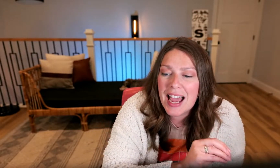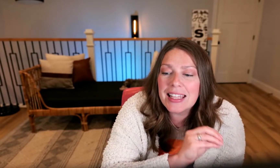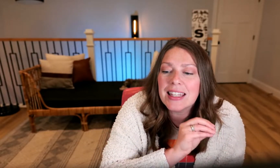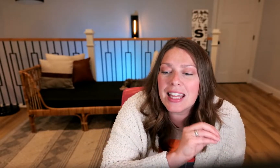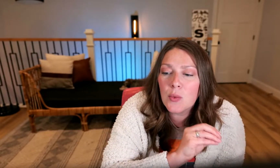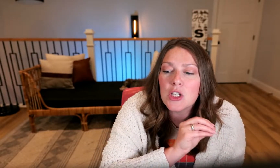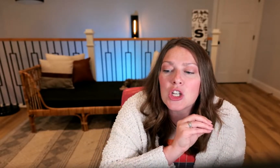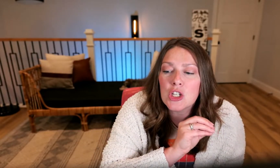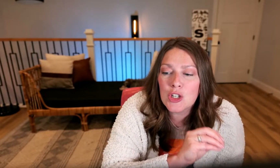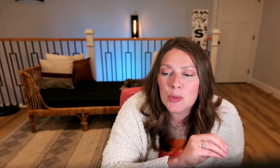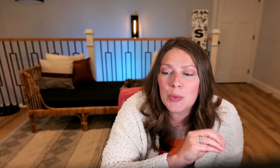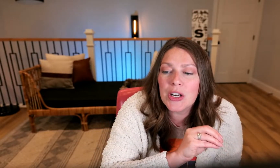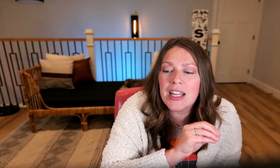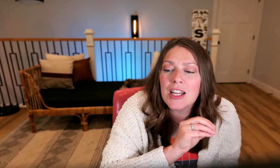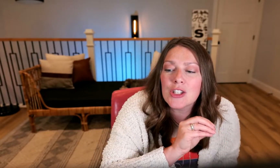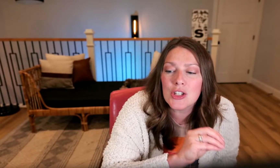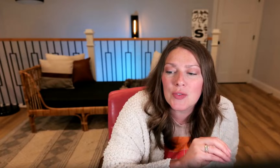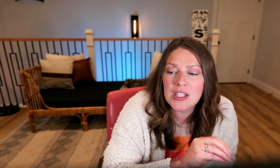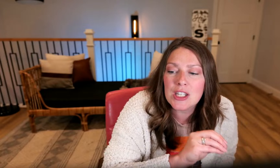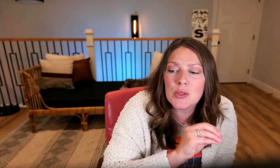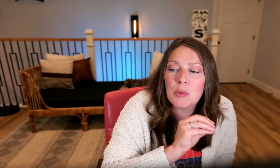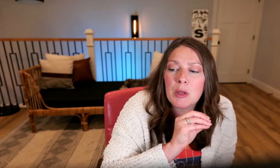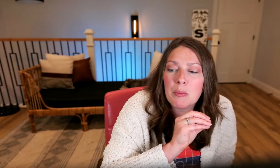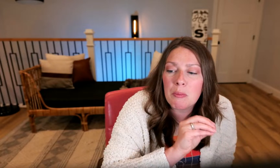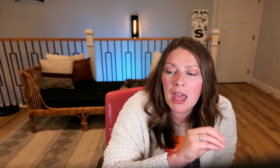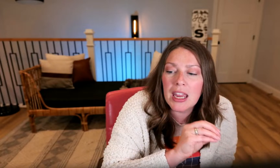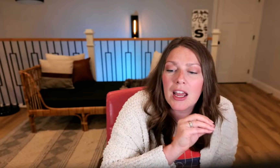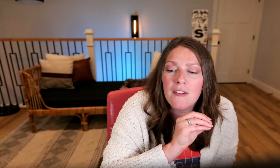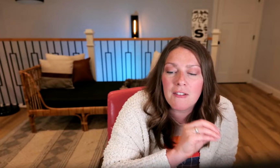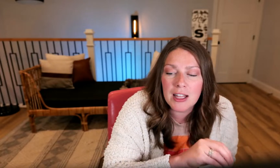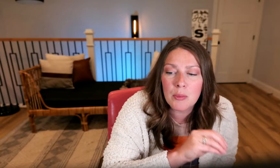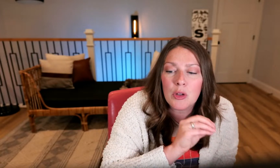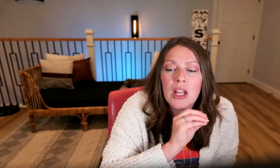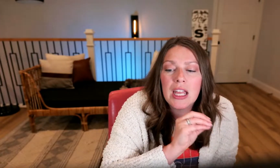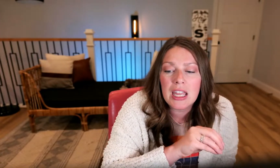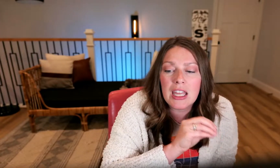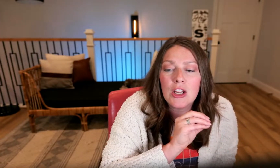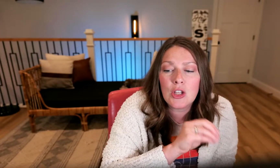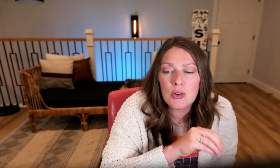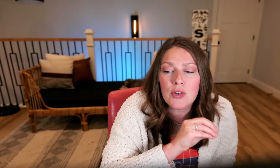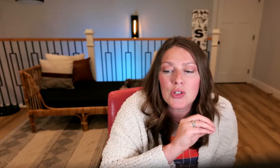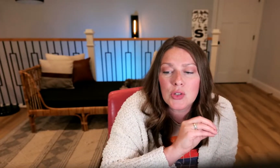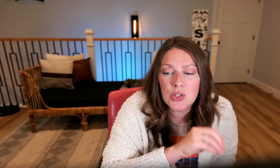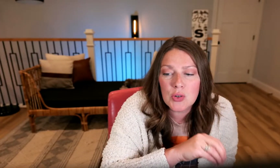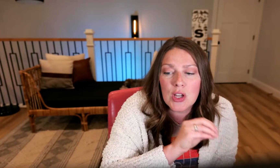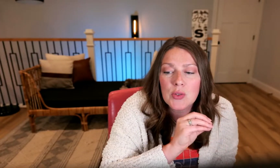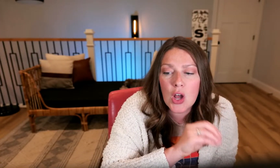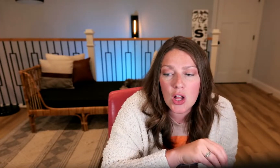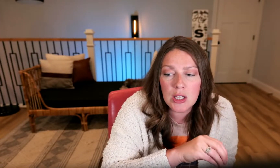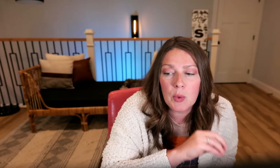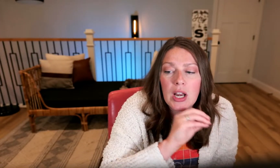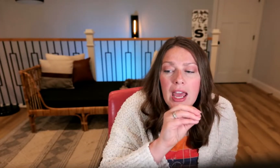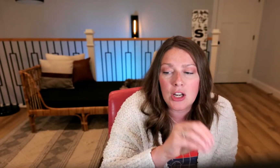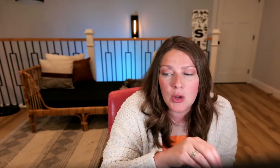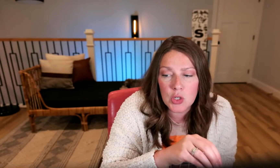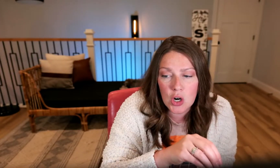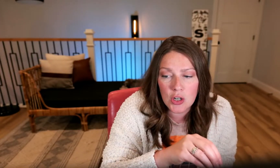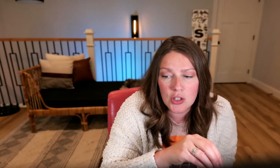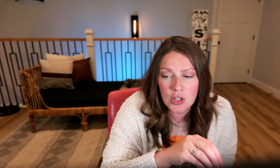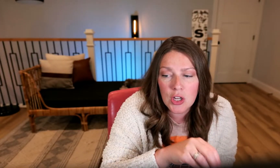sign language interpreting services will be made available in Universal Studios Hollywood at no charge.